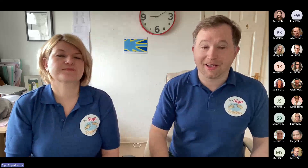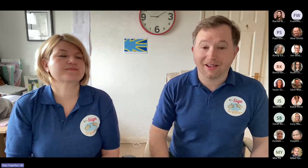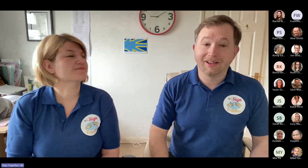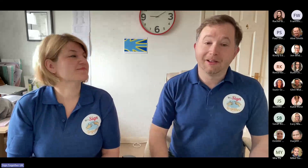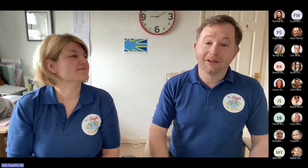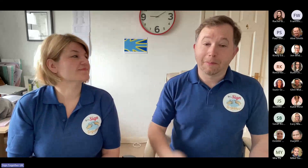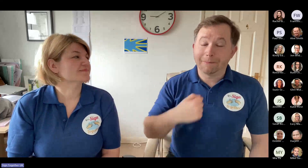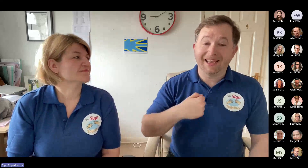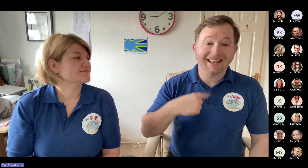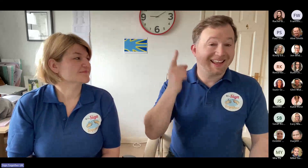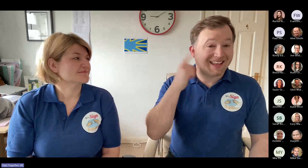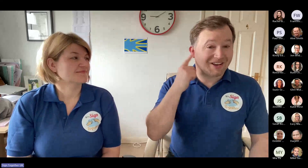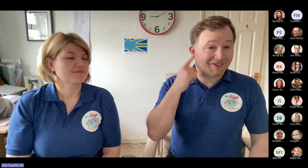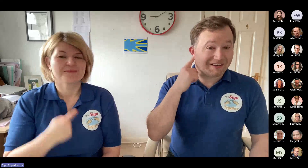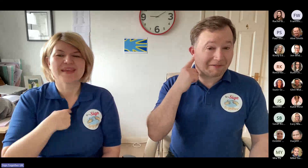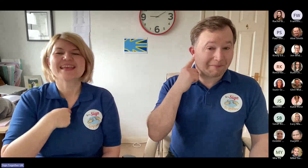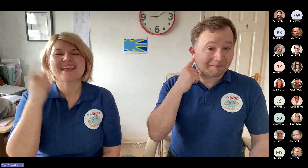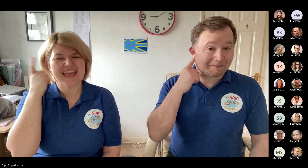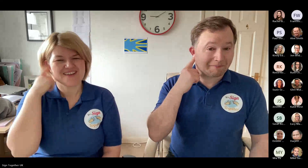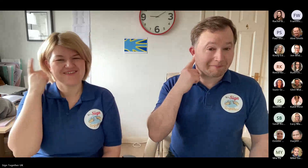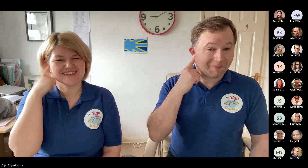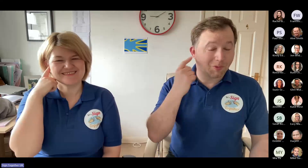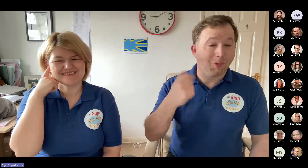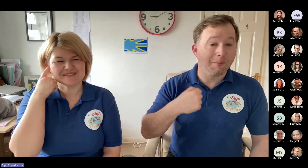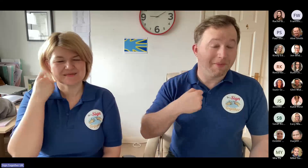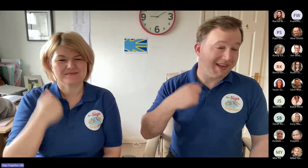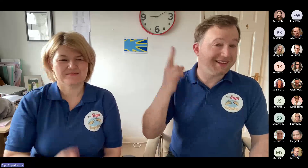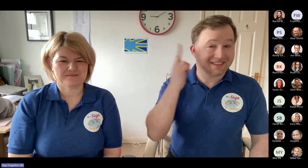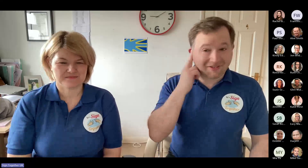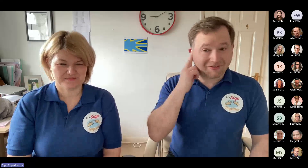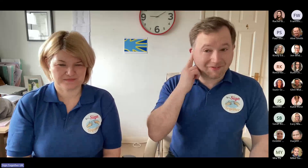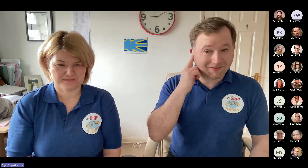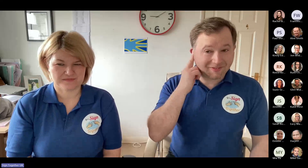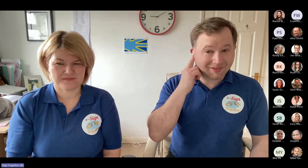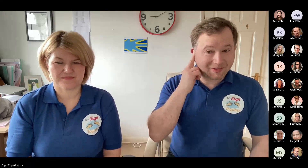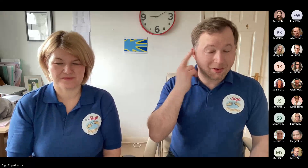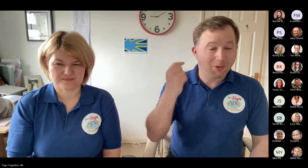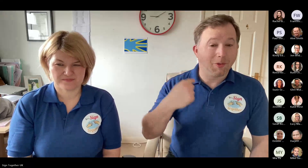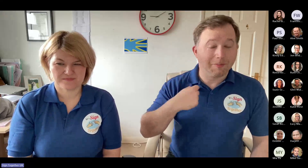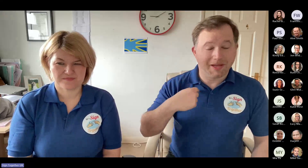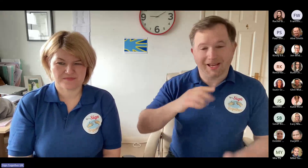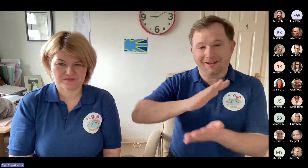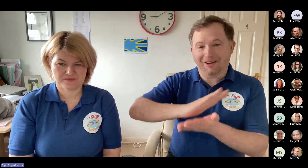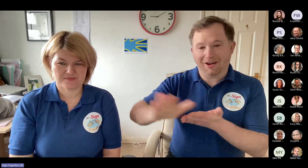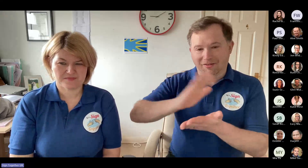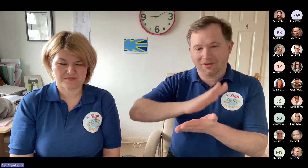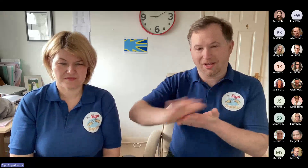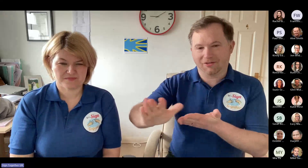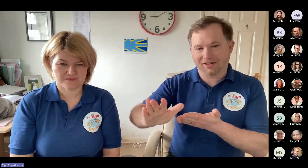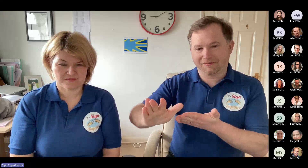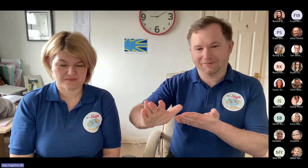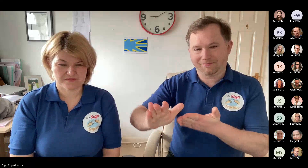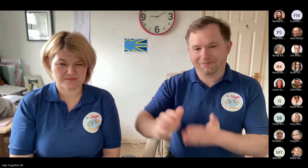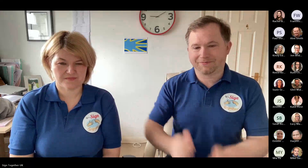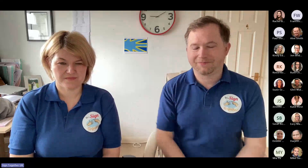answer me hearing, or me deaf, or me hard of hearing.